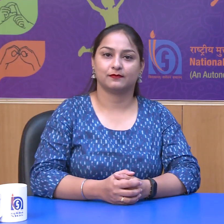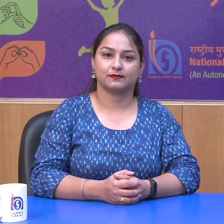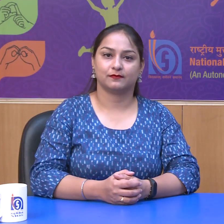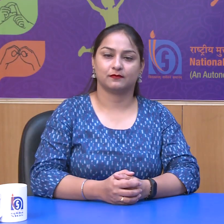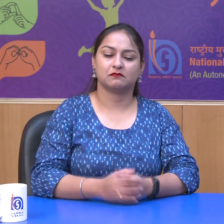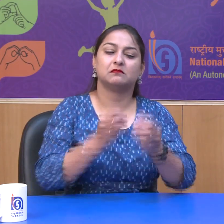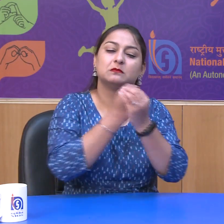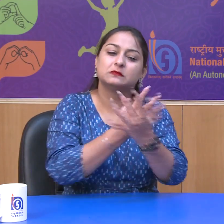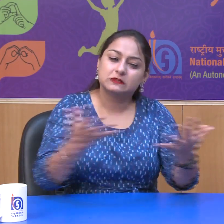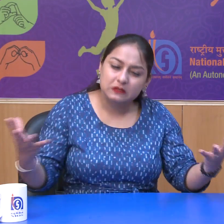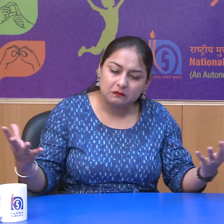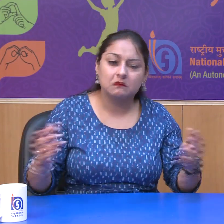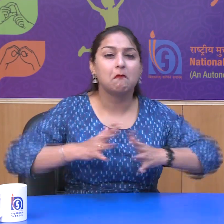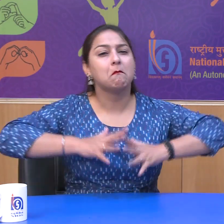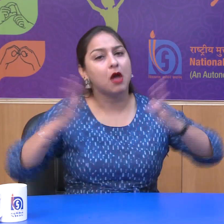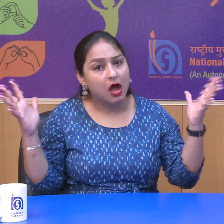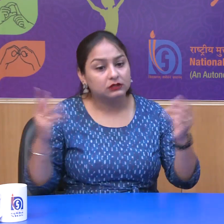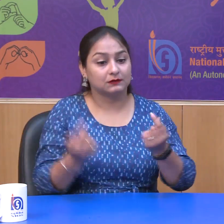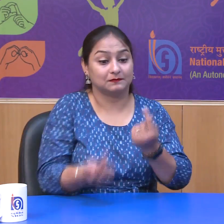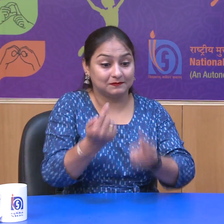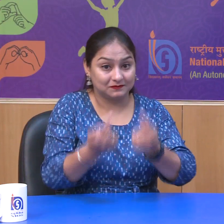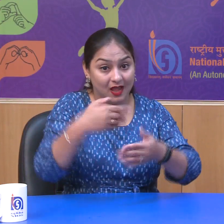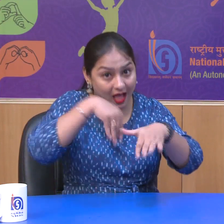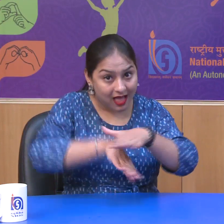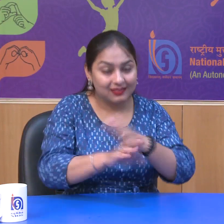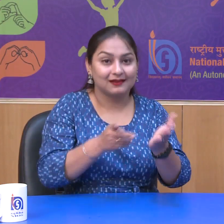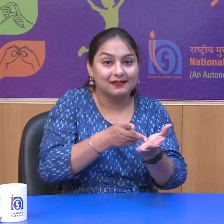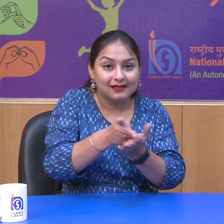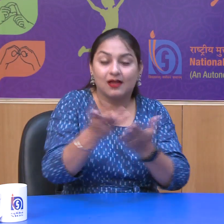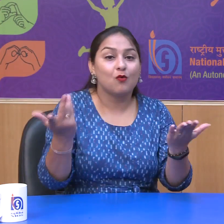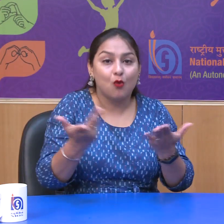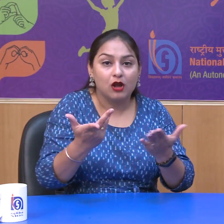Some of the major types of farming we are going to discuss here are